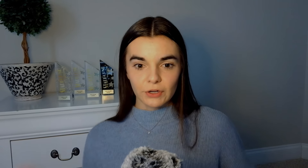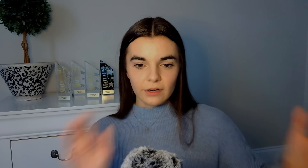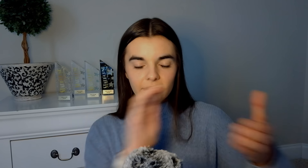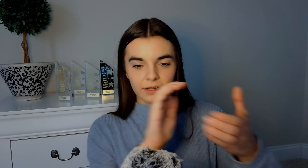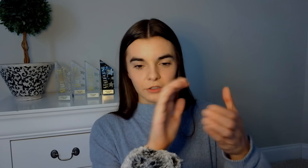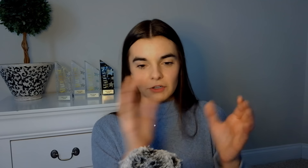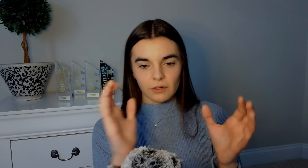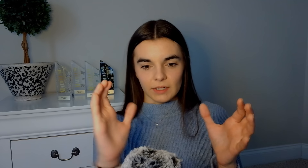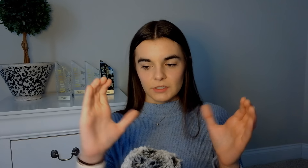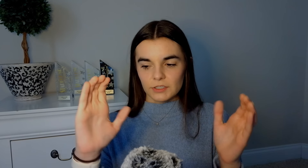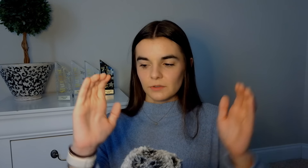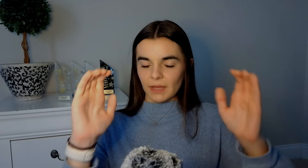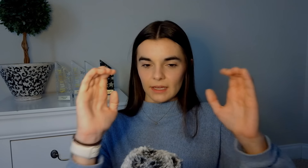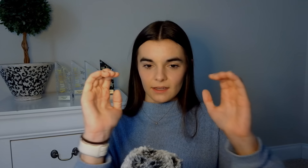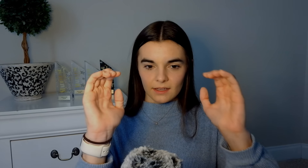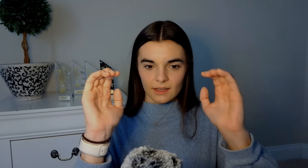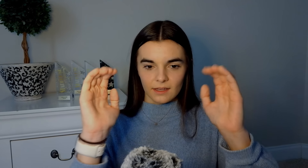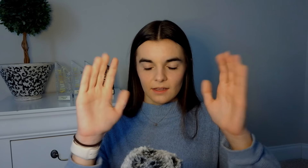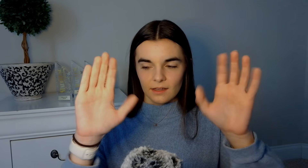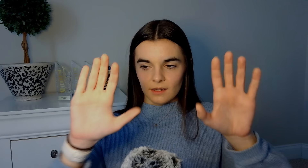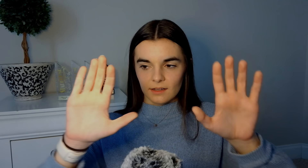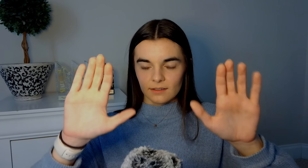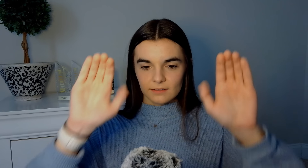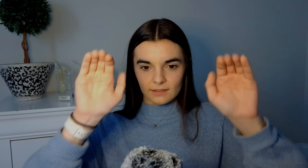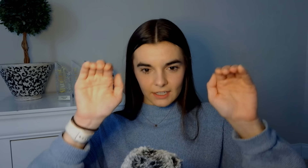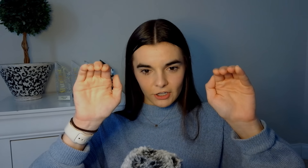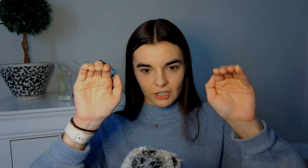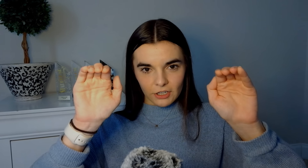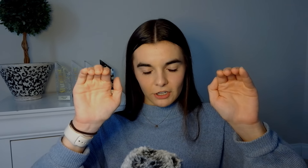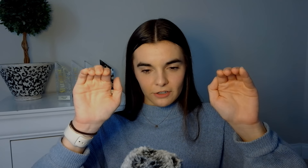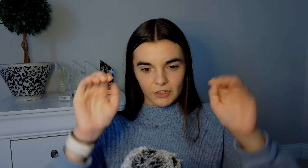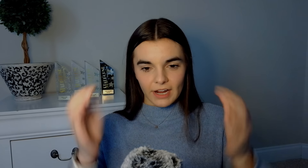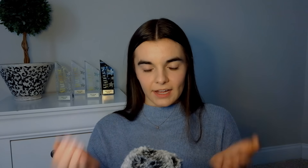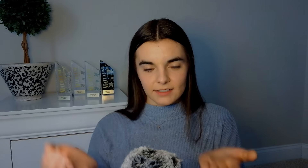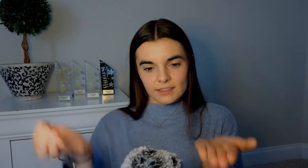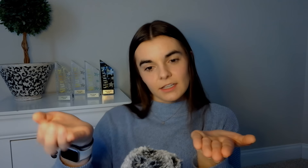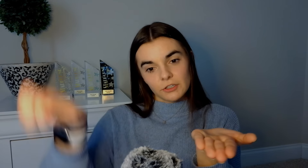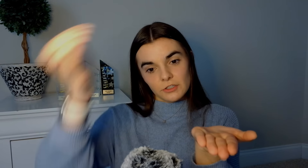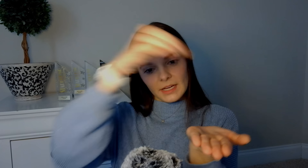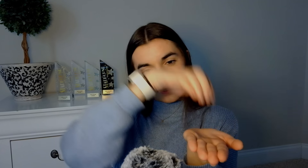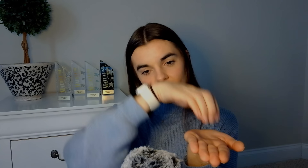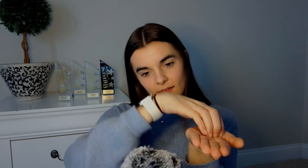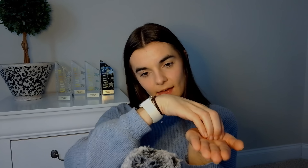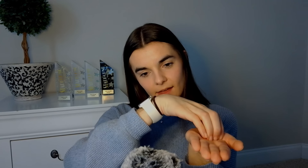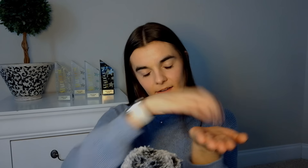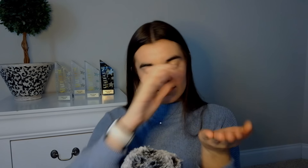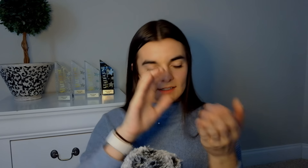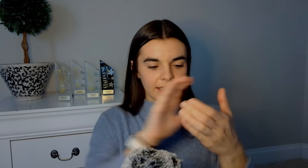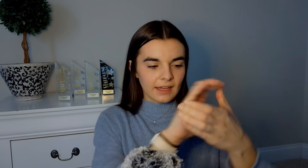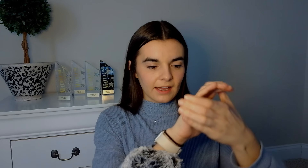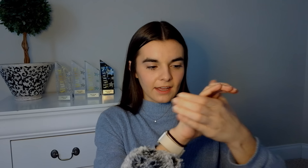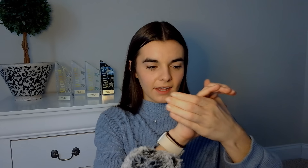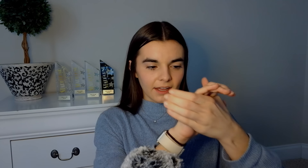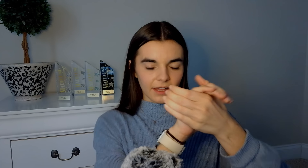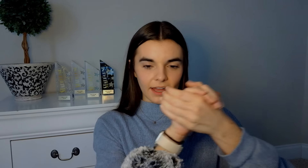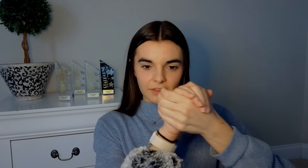Hamburger, you're going to make, like you're gonna curve your hands like you're doing again, and they're gonna